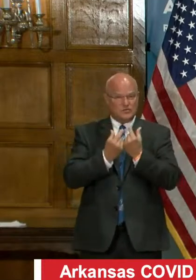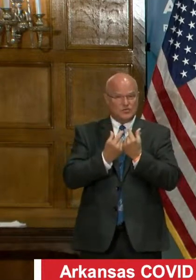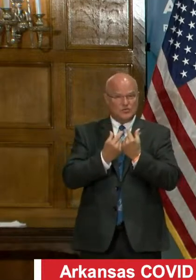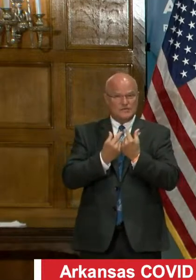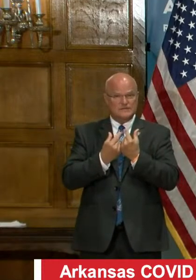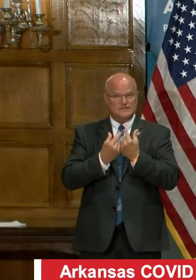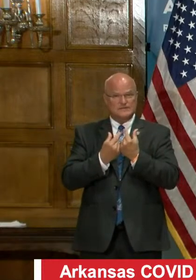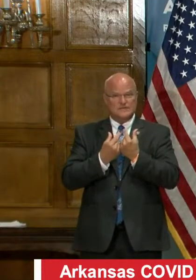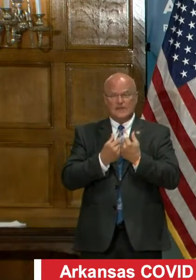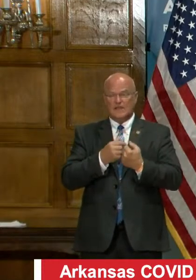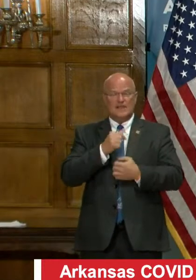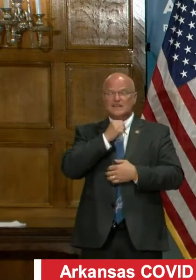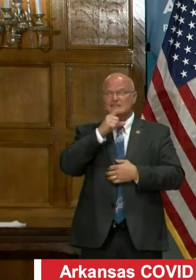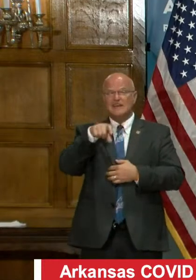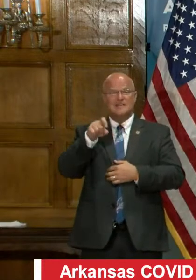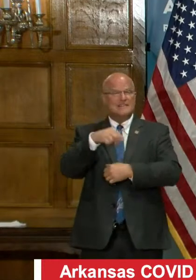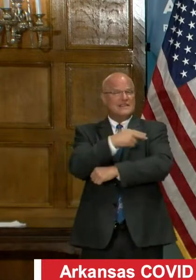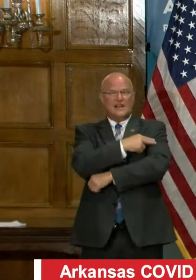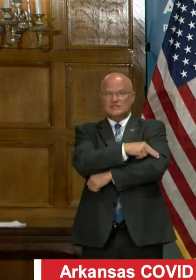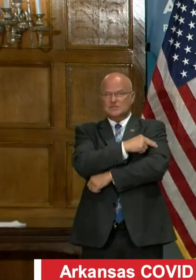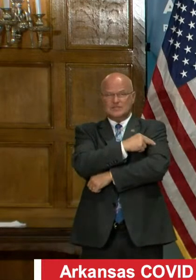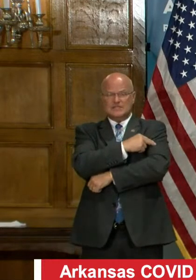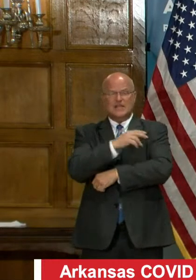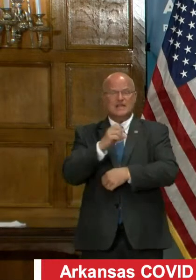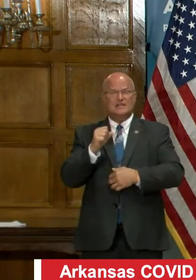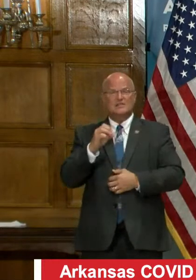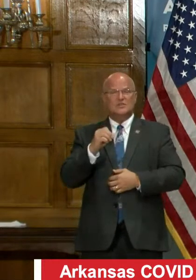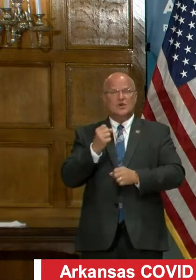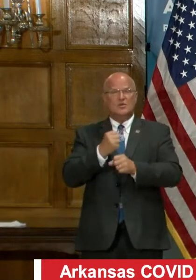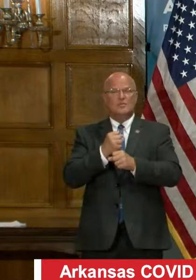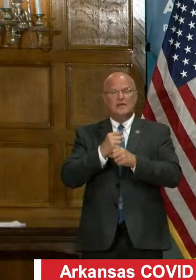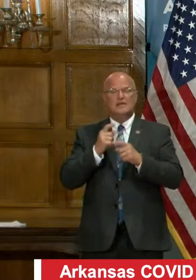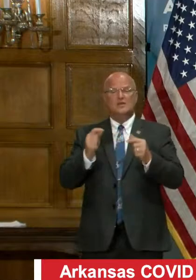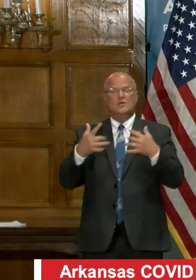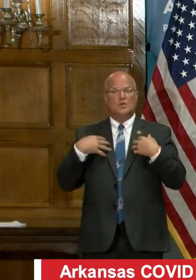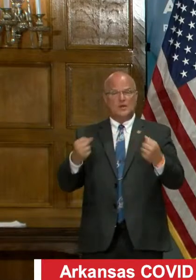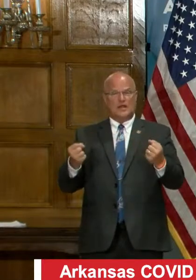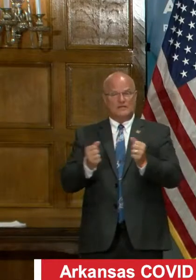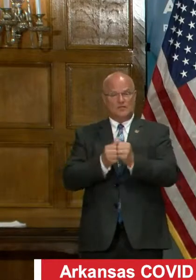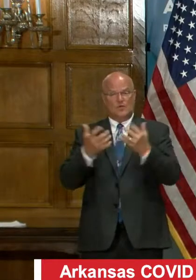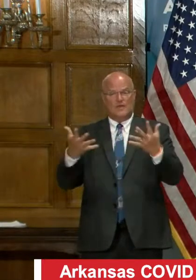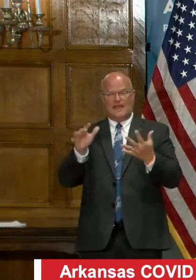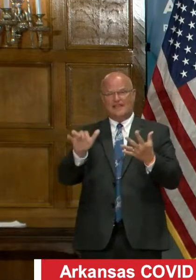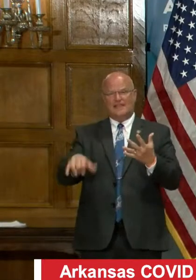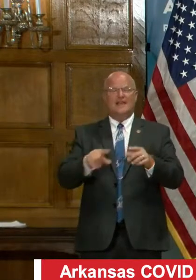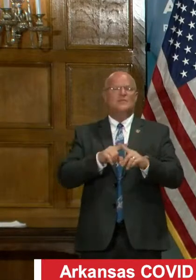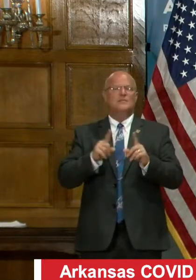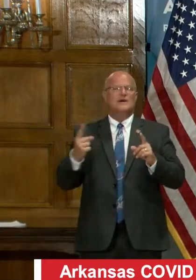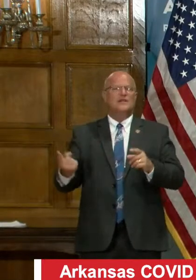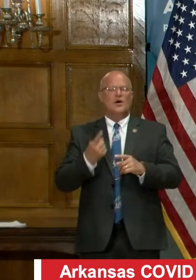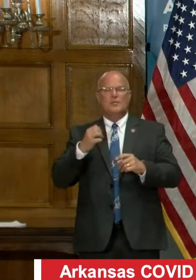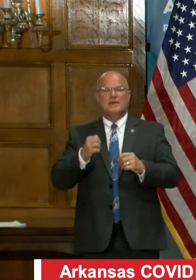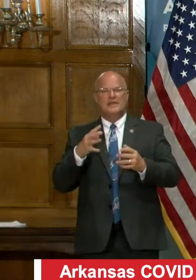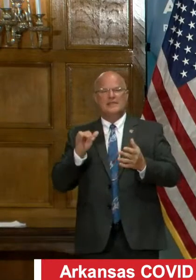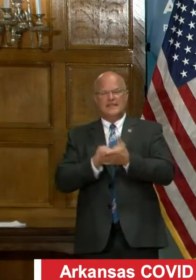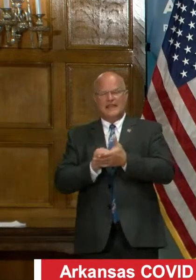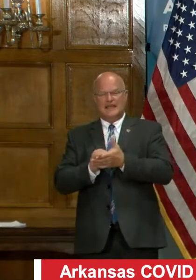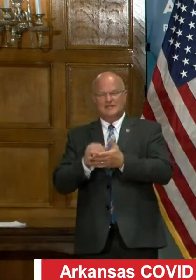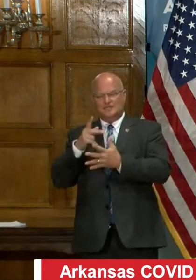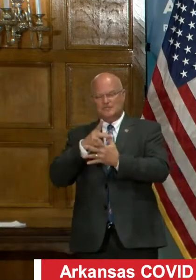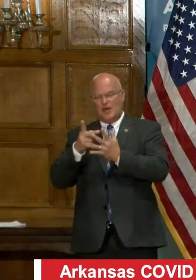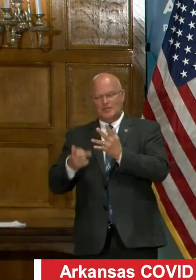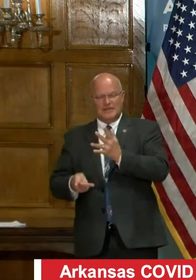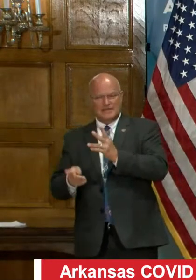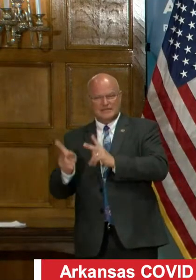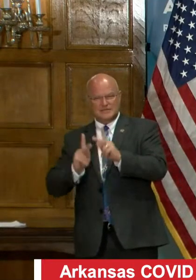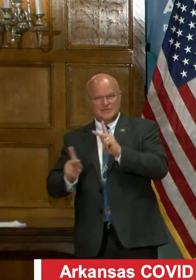they're not going to need to be hospitalized, and so they're going to make a quick recovery without that. But there will always be that vulnerable population